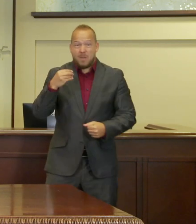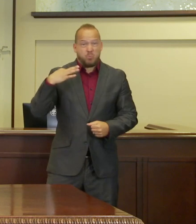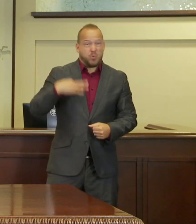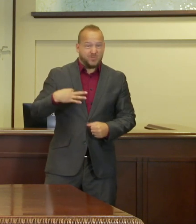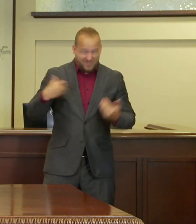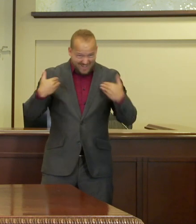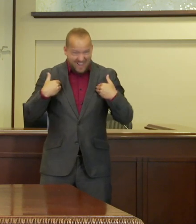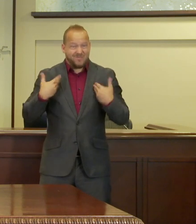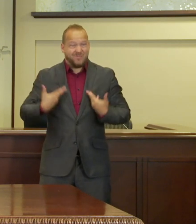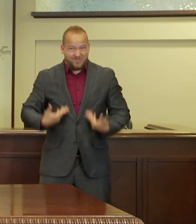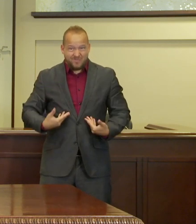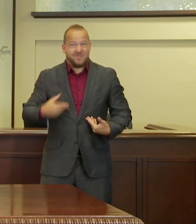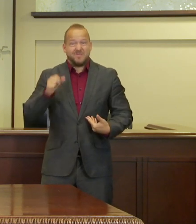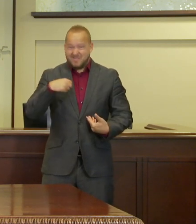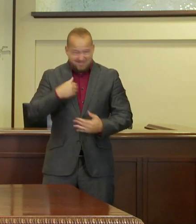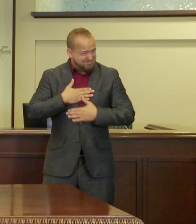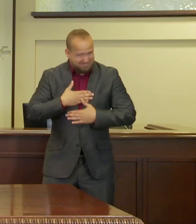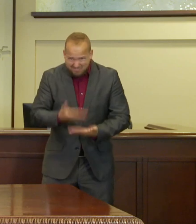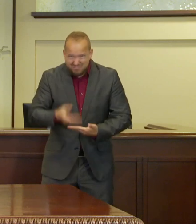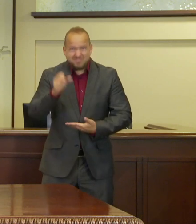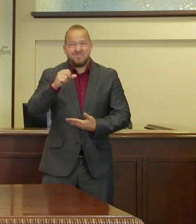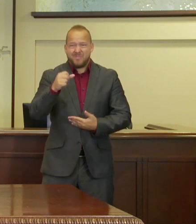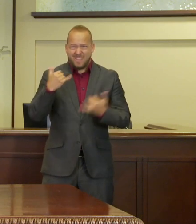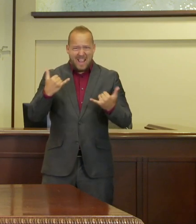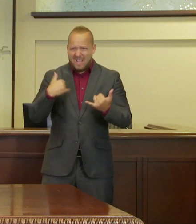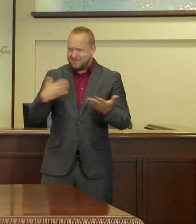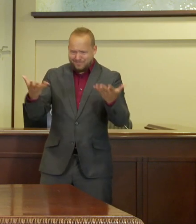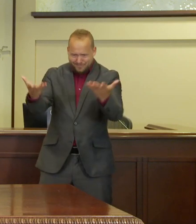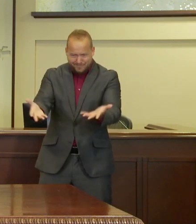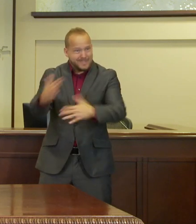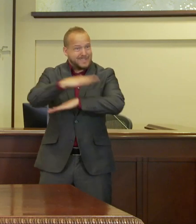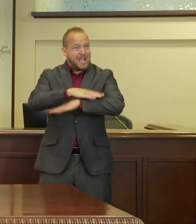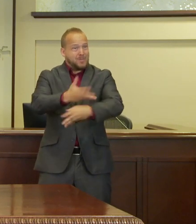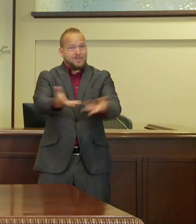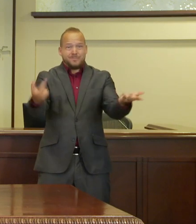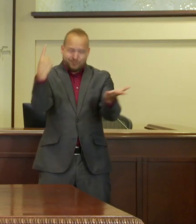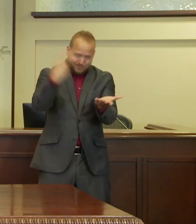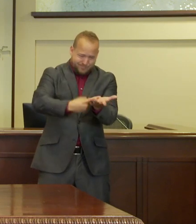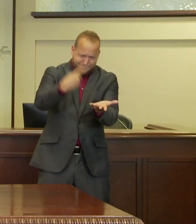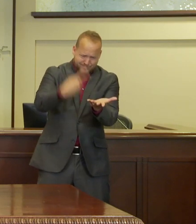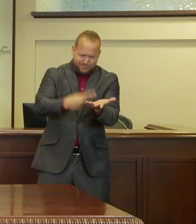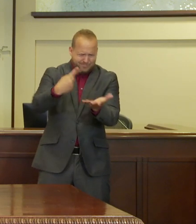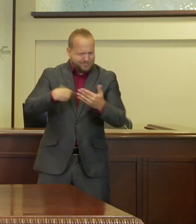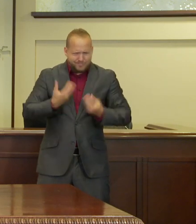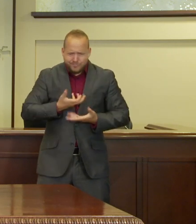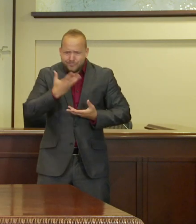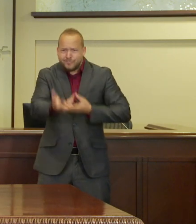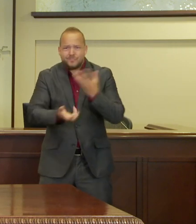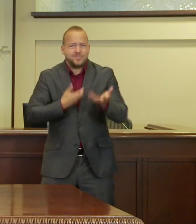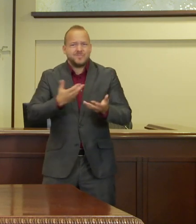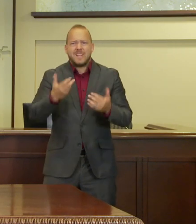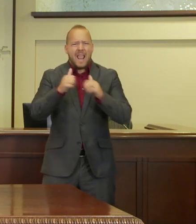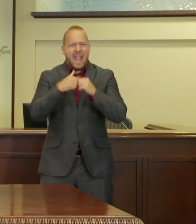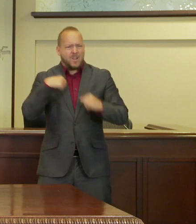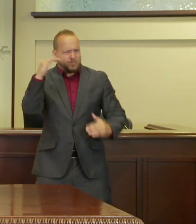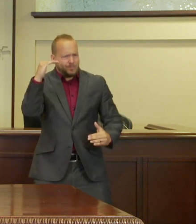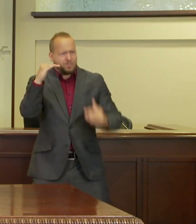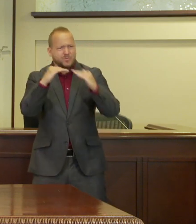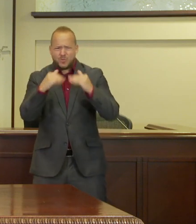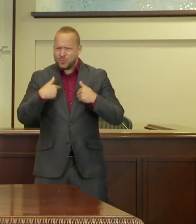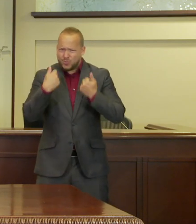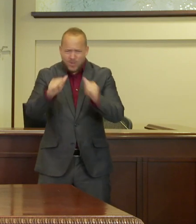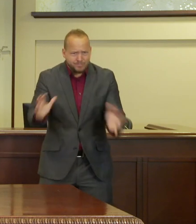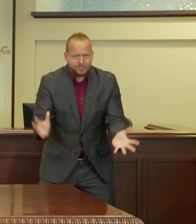argue that everything is on the table in the pursuit of equality and justice. And I'm willing enough to be humble. I'm